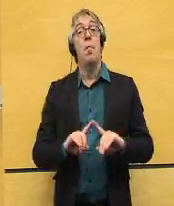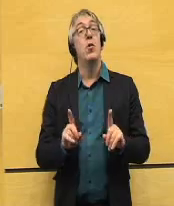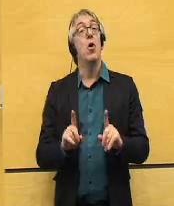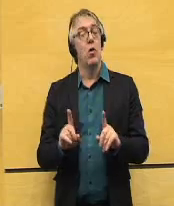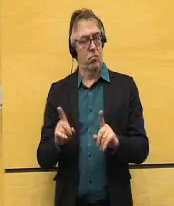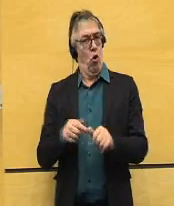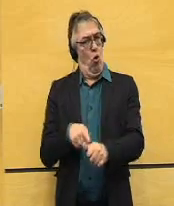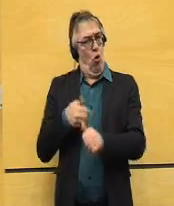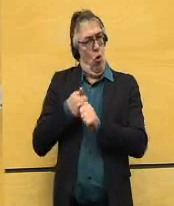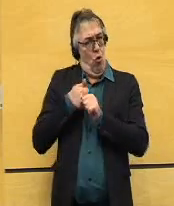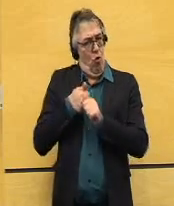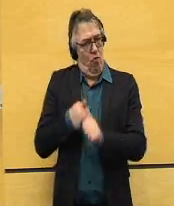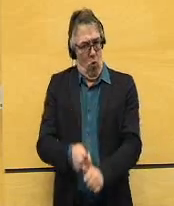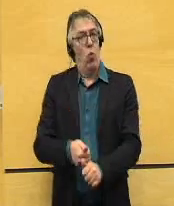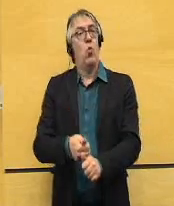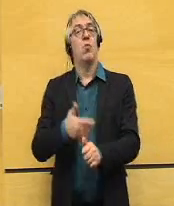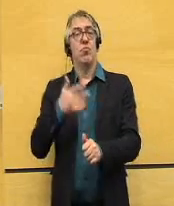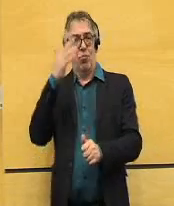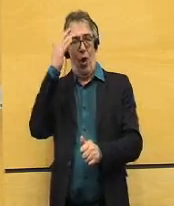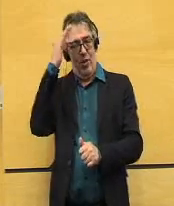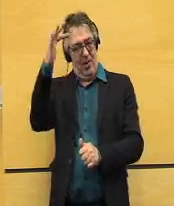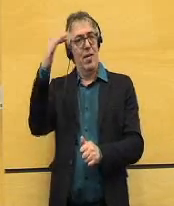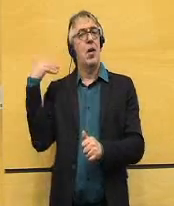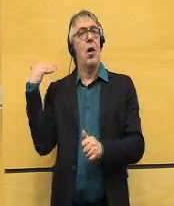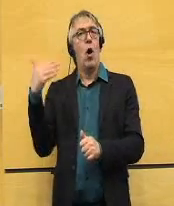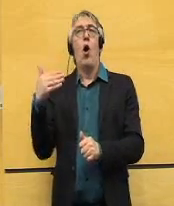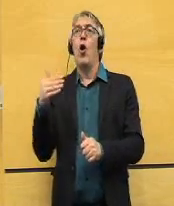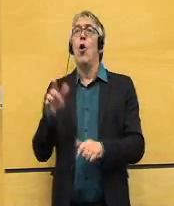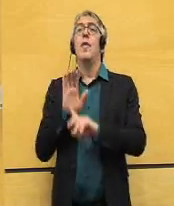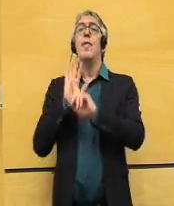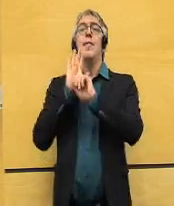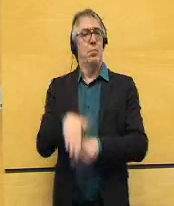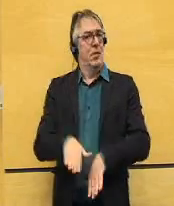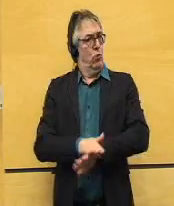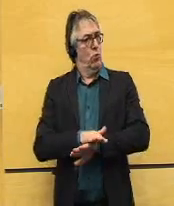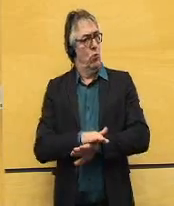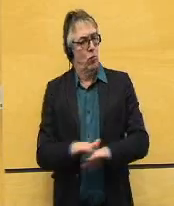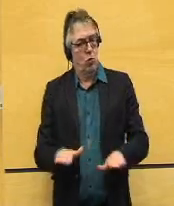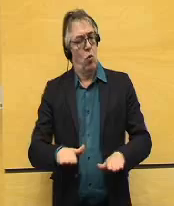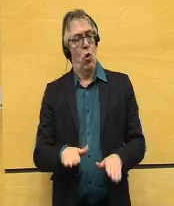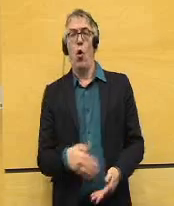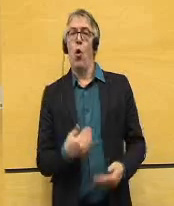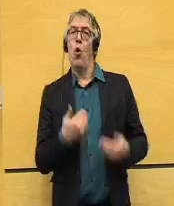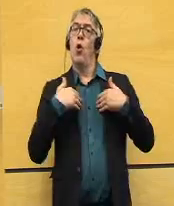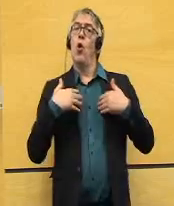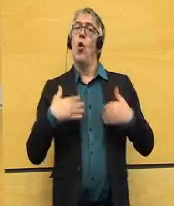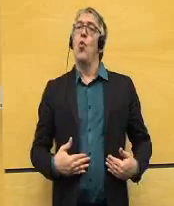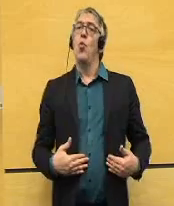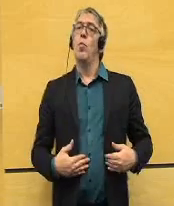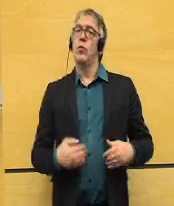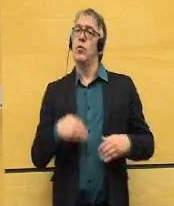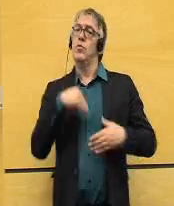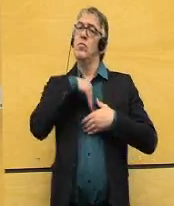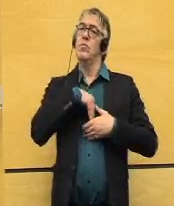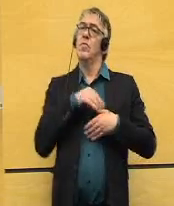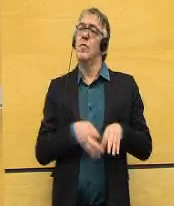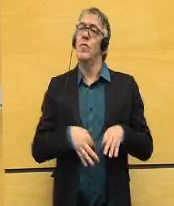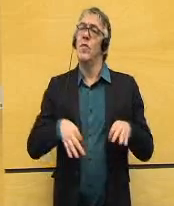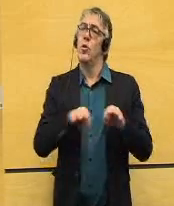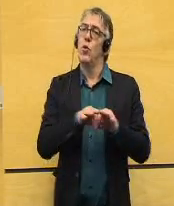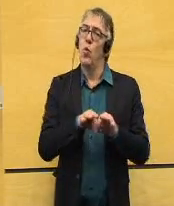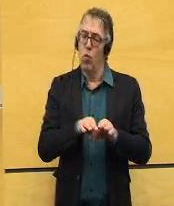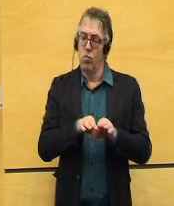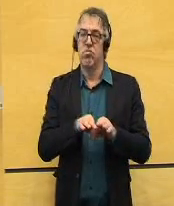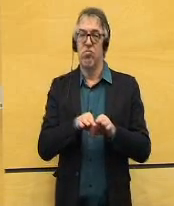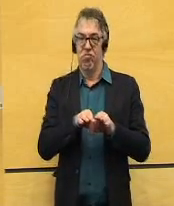of the principle of non-discrimination and human dignity as enunciated by the 2007 Constitution, which